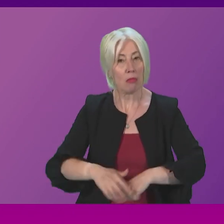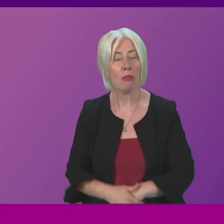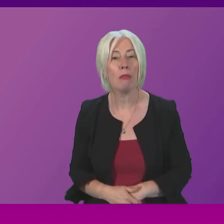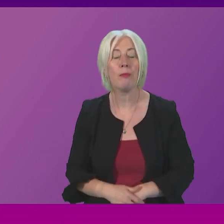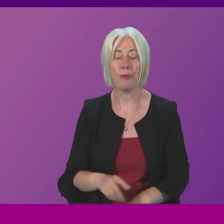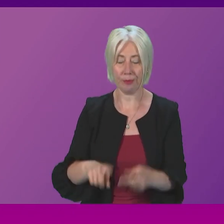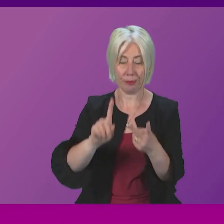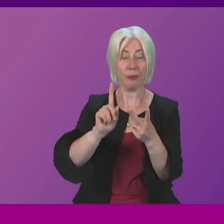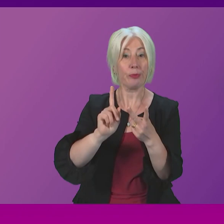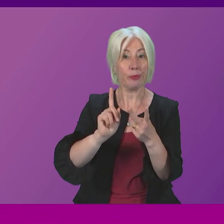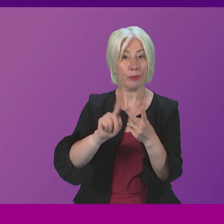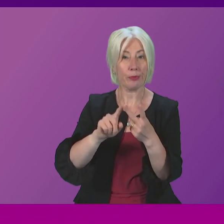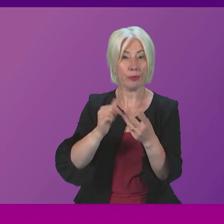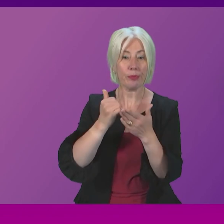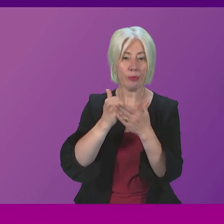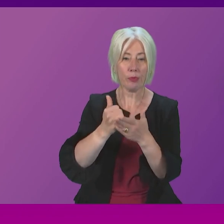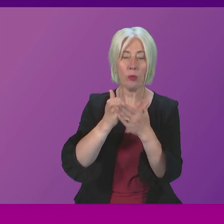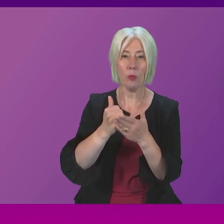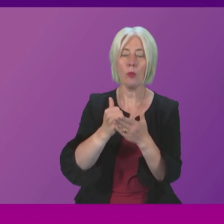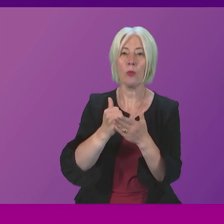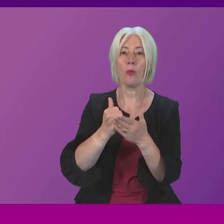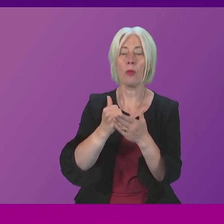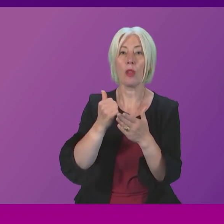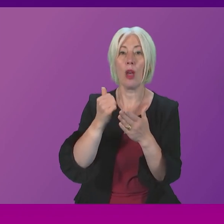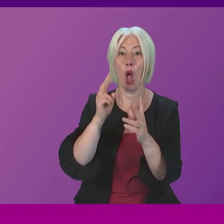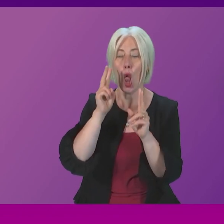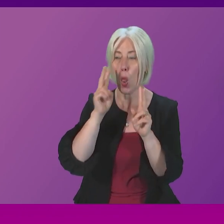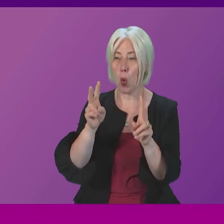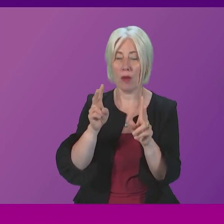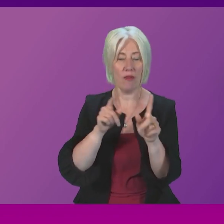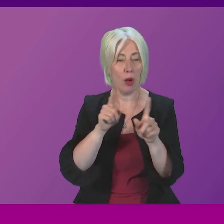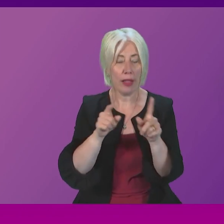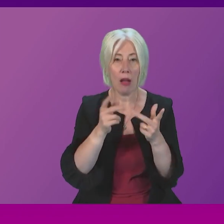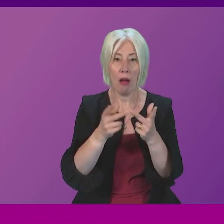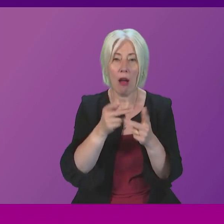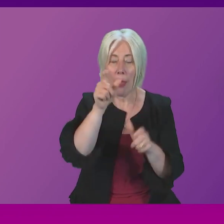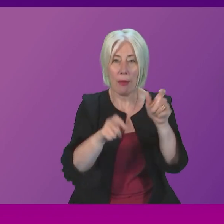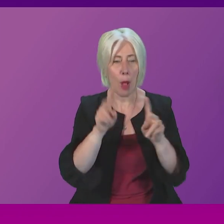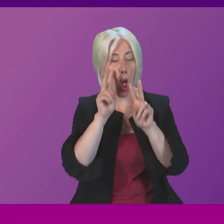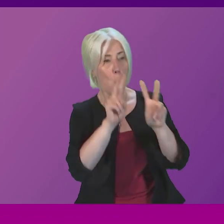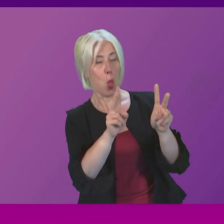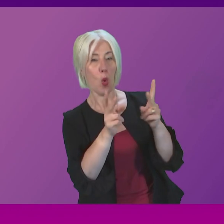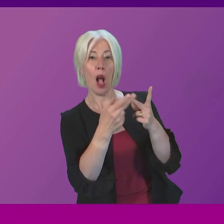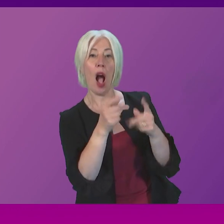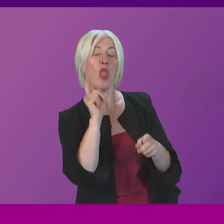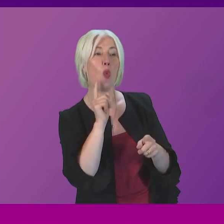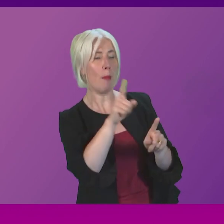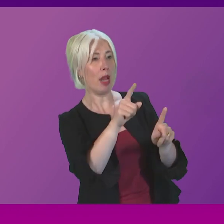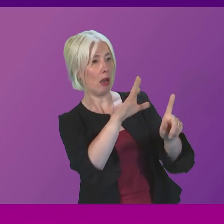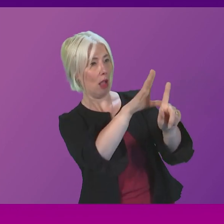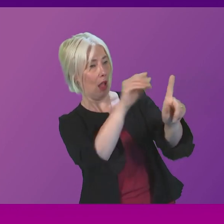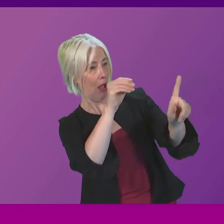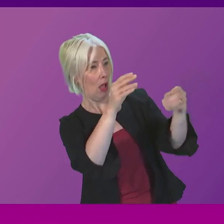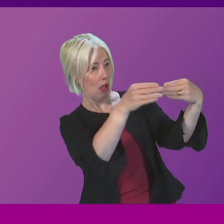is actually to look at it for other people and look at other women in positions of leadership,